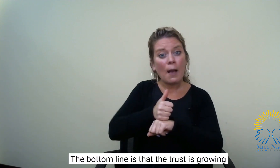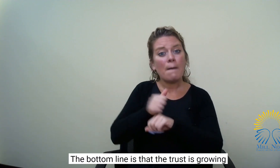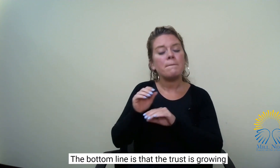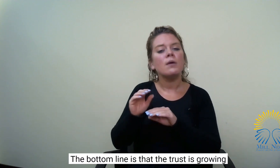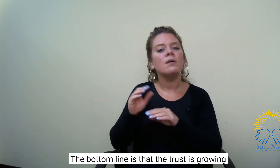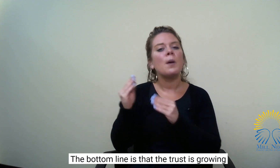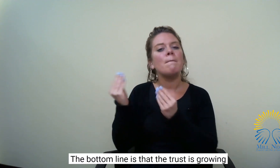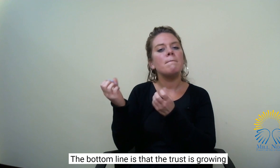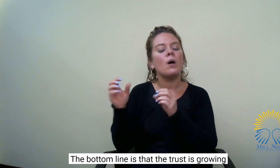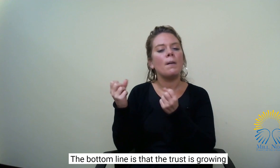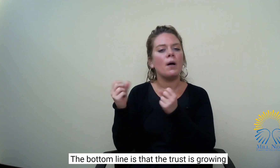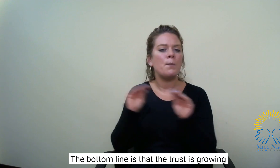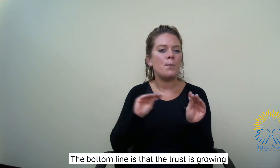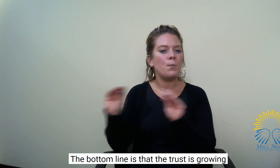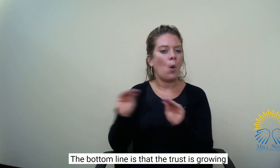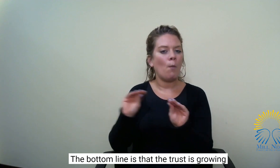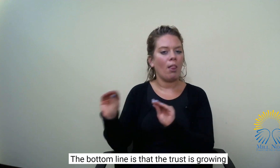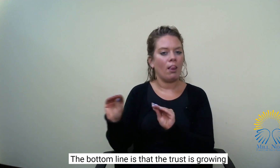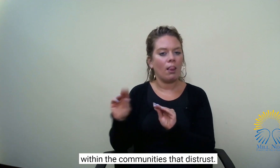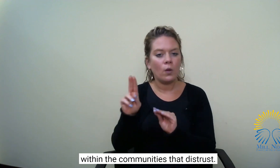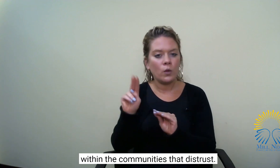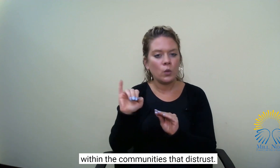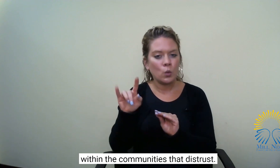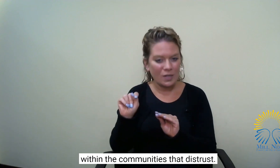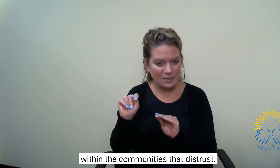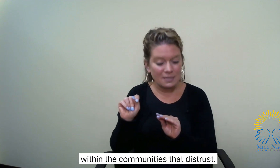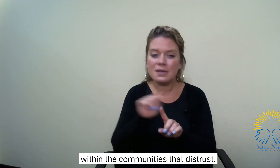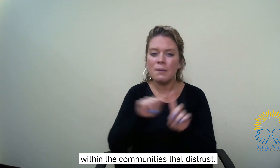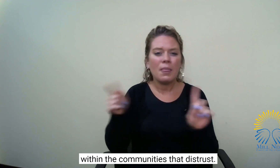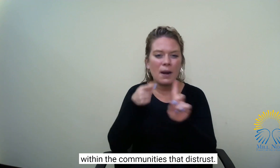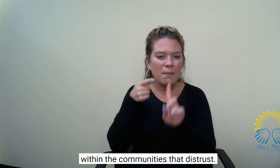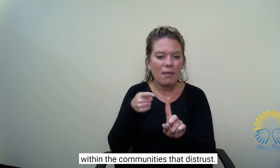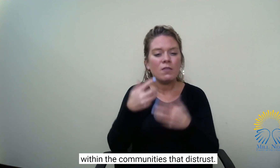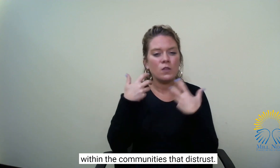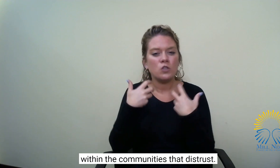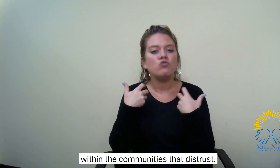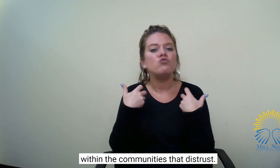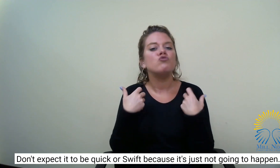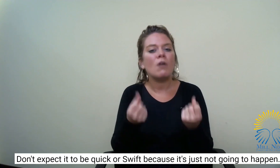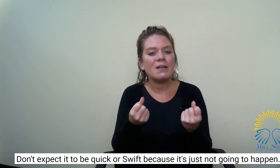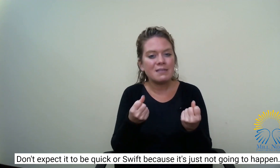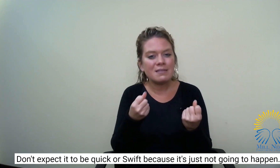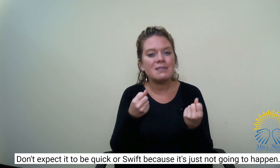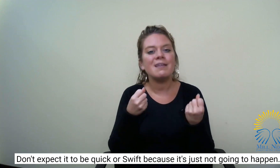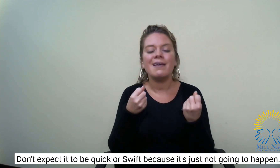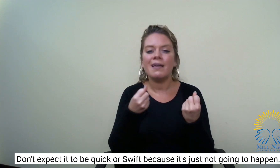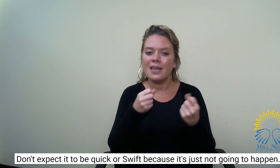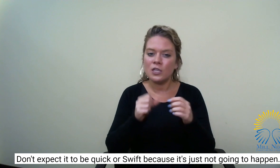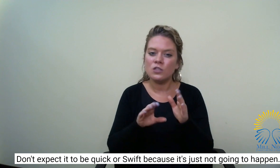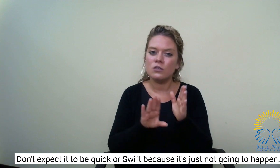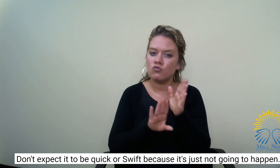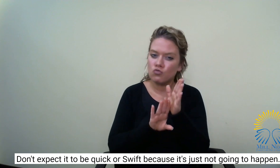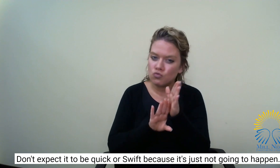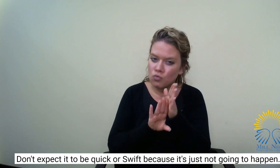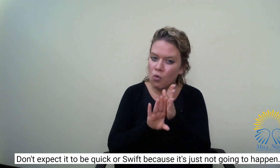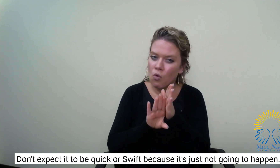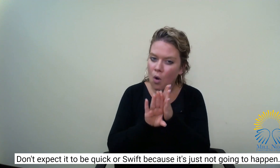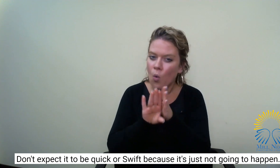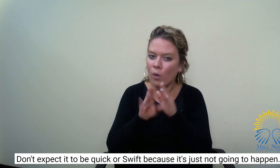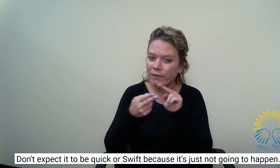is that the trust is growing within the communities that distrust. Don't expect it to be quick or swift because it's